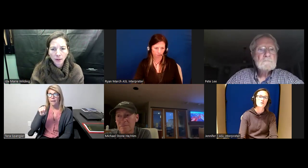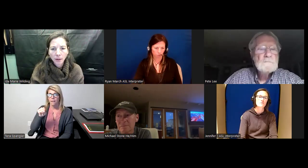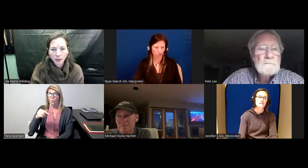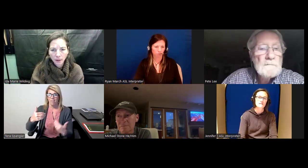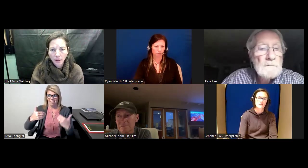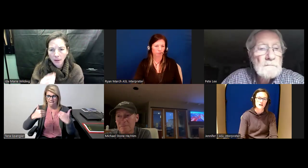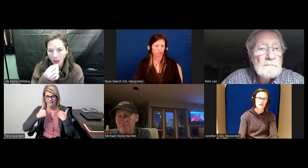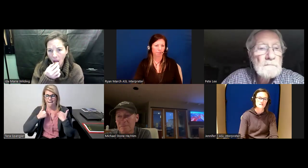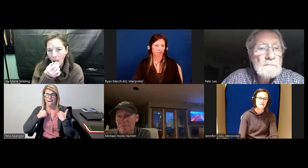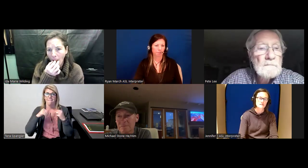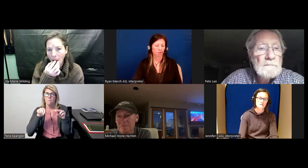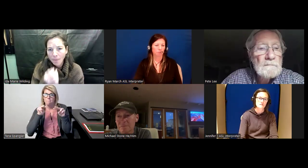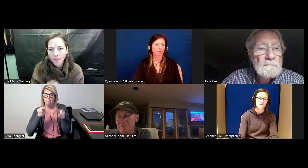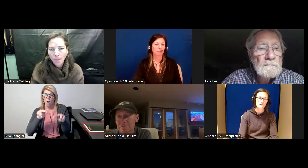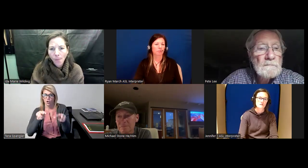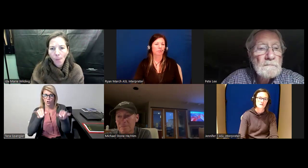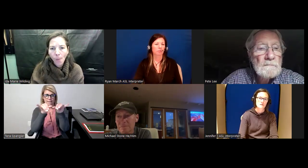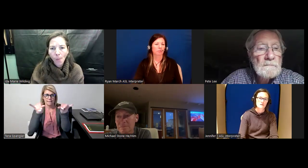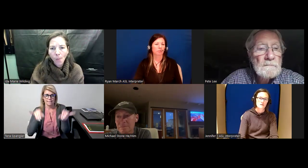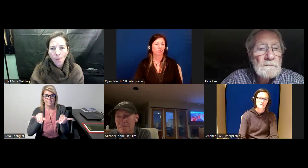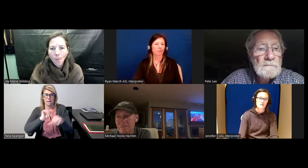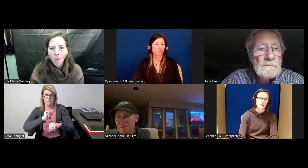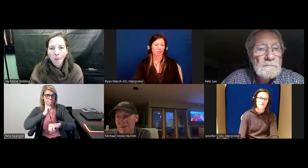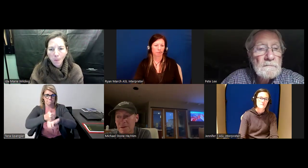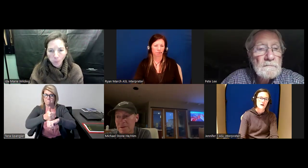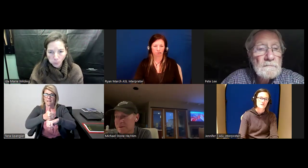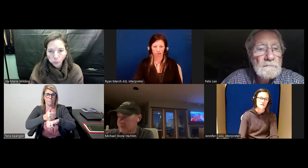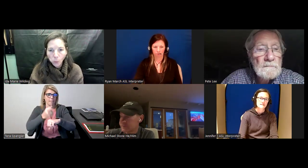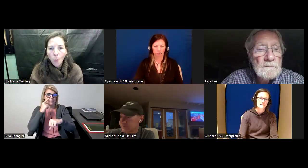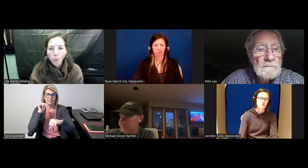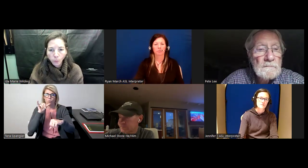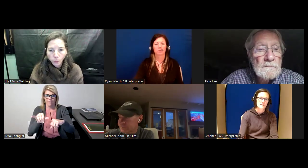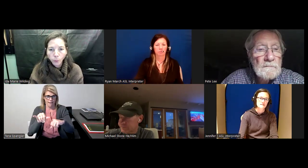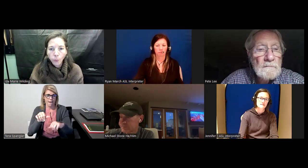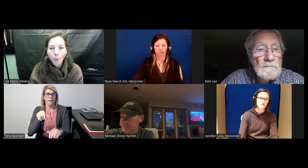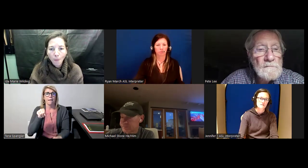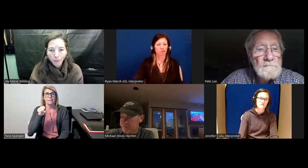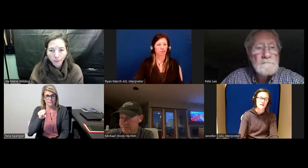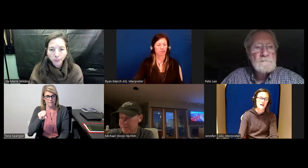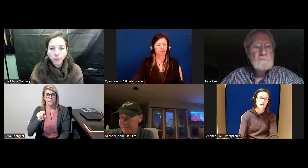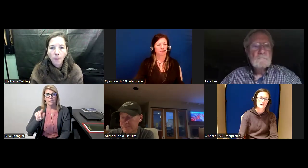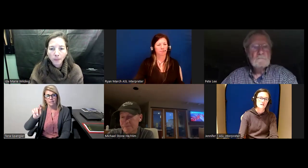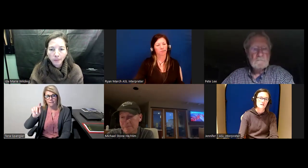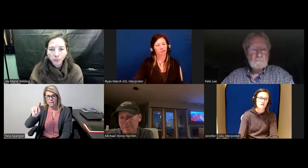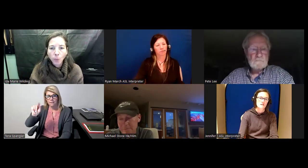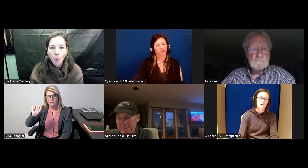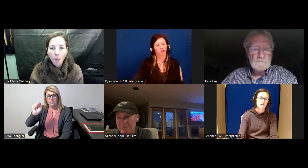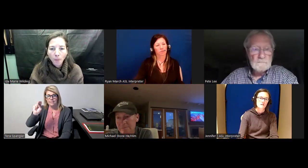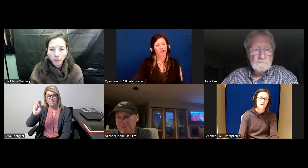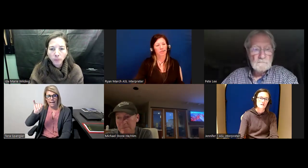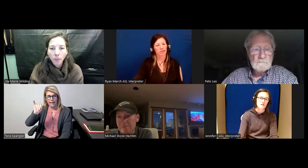I know for TVIs, they have a monitoring system in place for that.